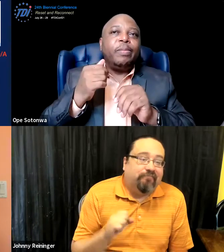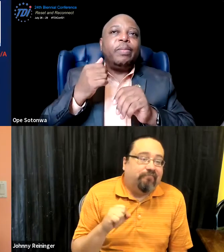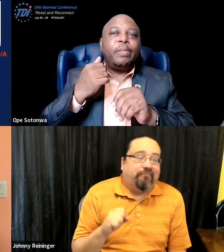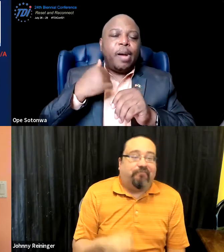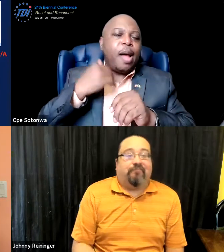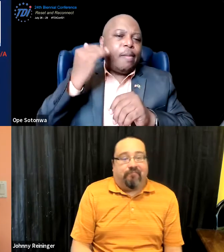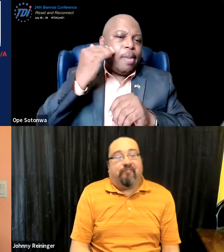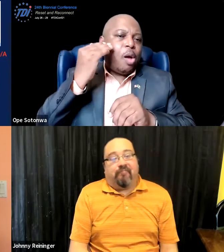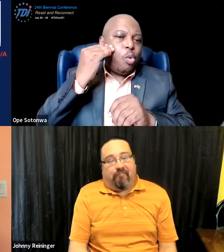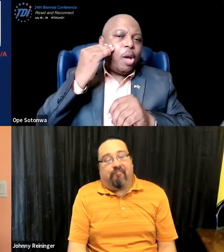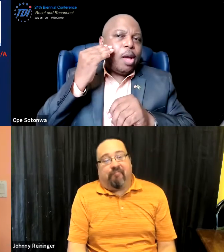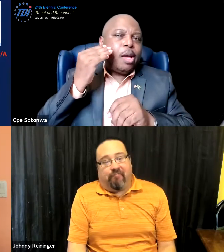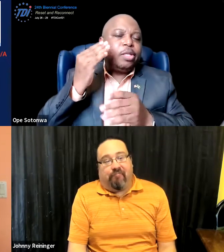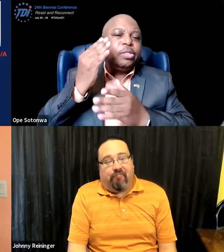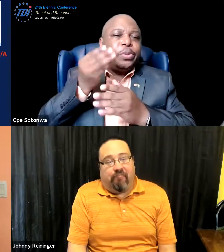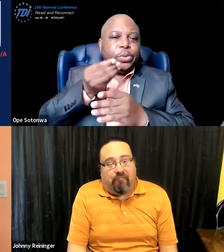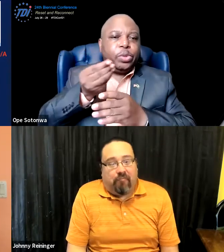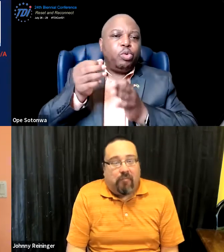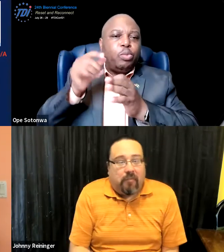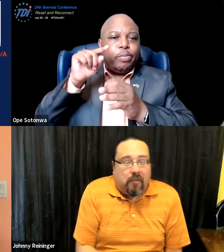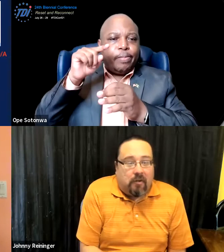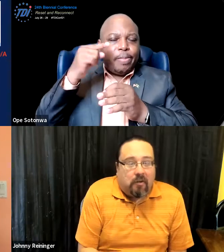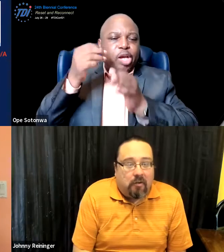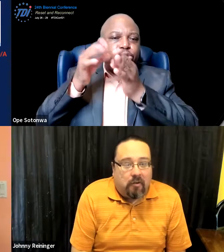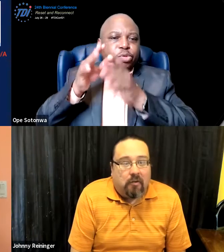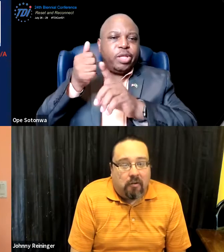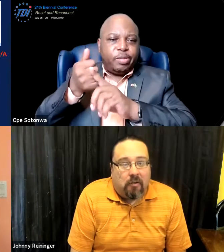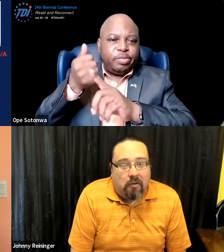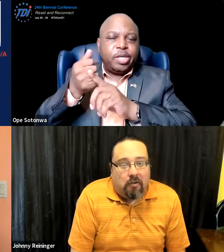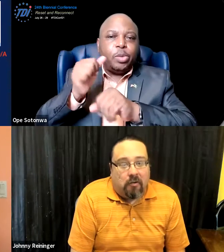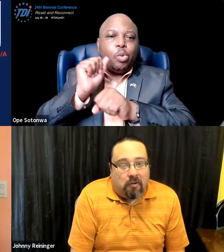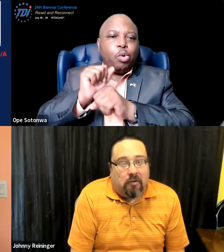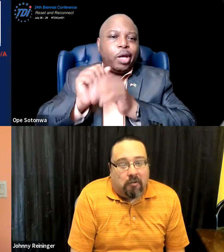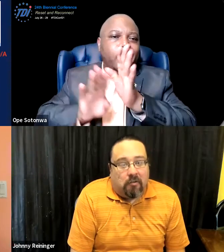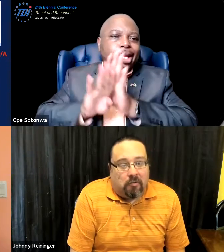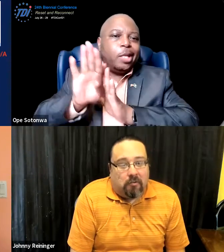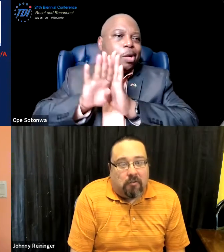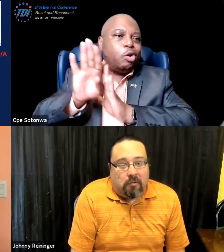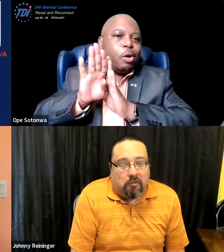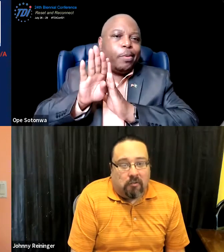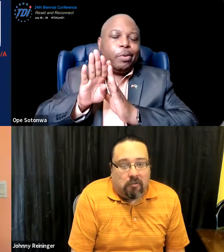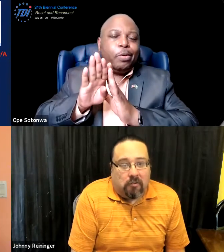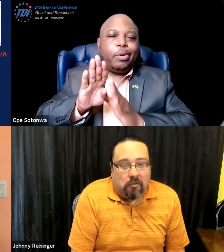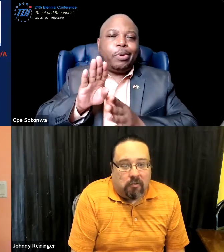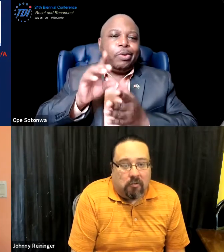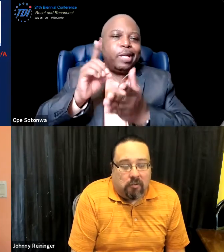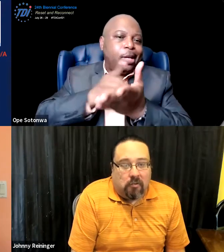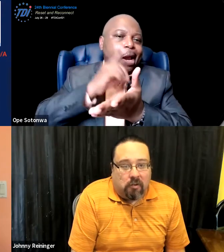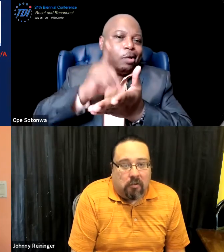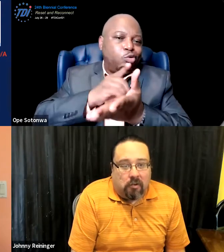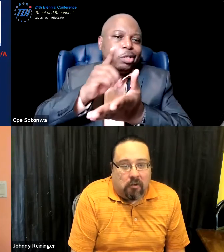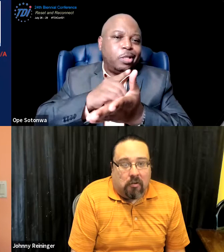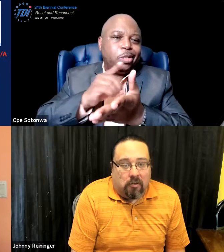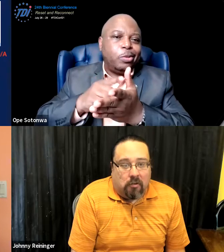interpreters. It is for BIPOC interpreters is very limited. I know a few Black interpreters themselves have